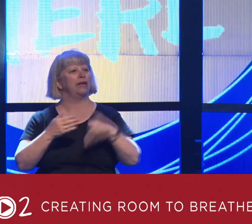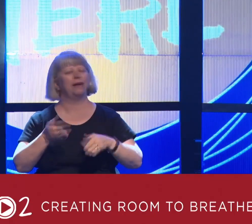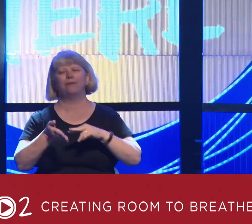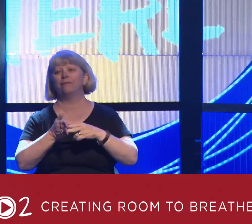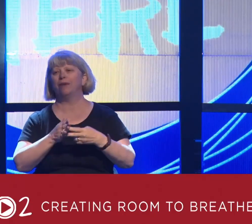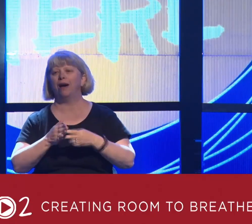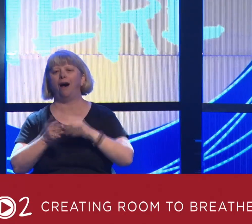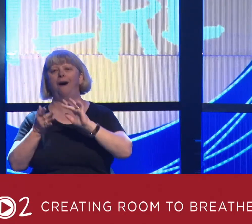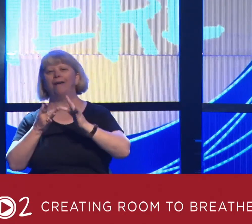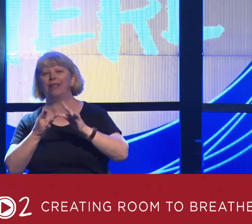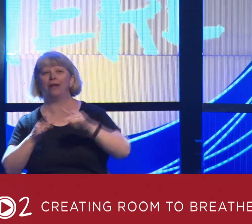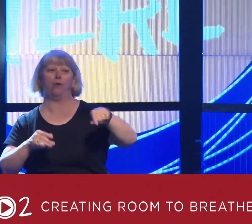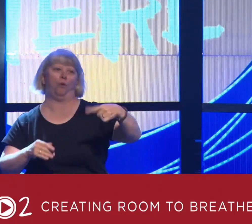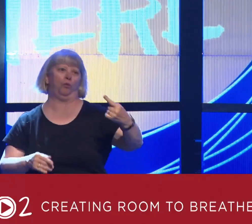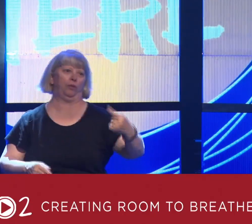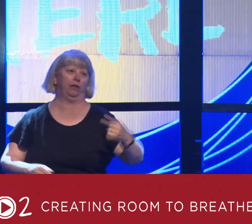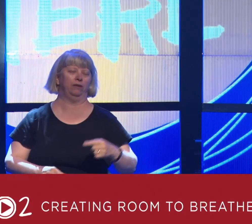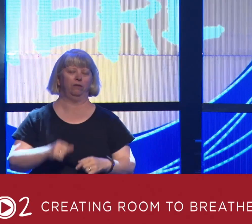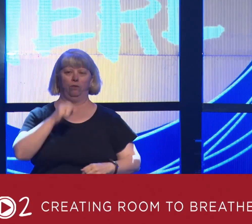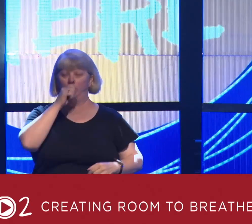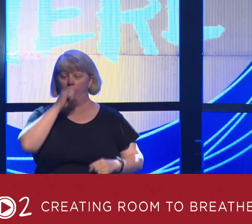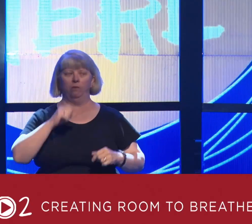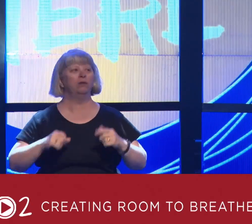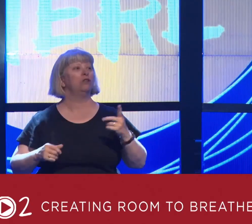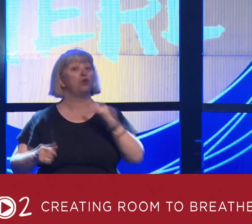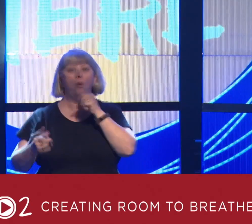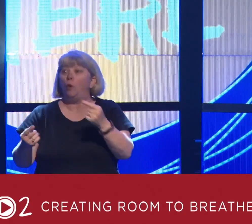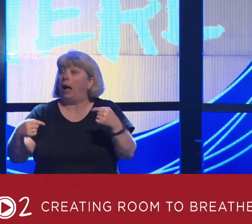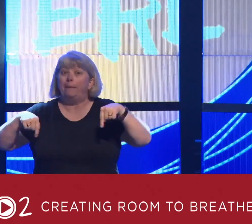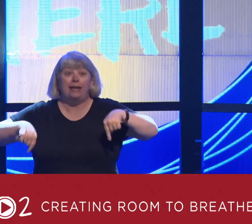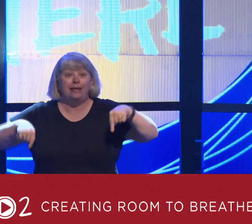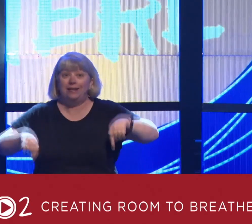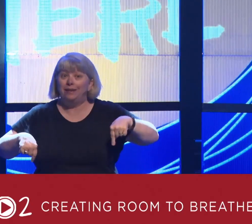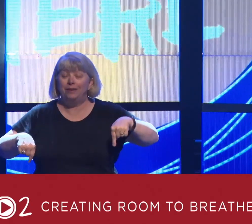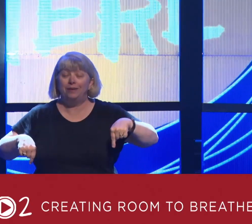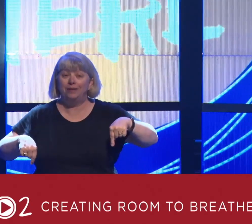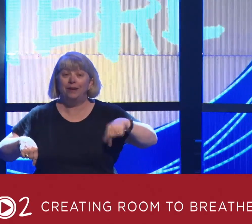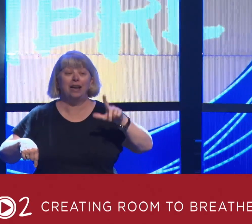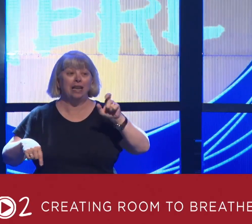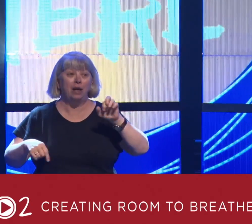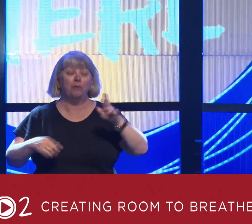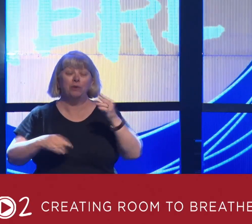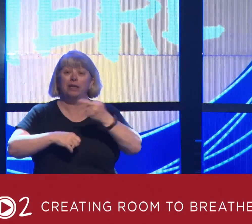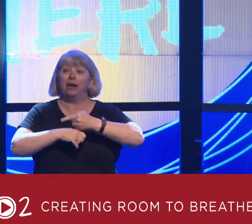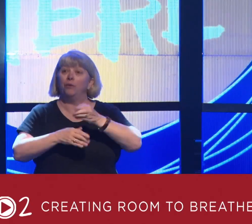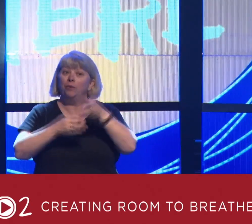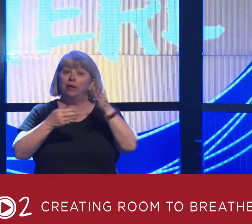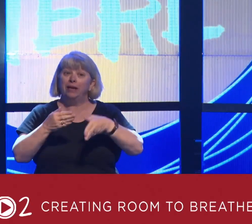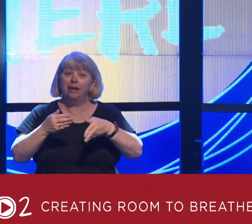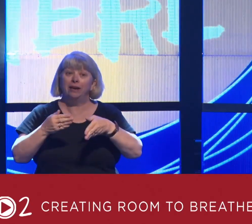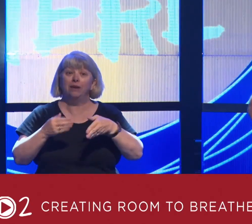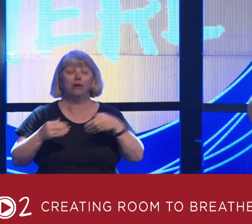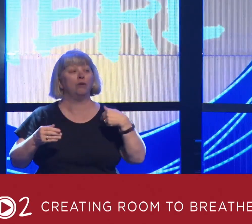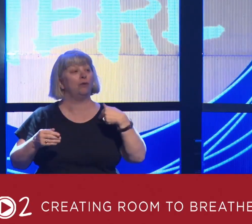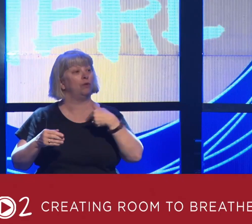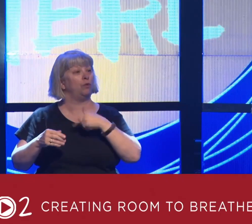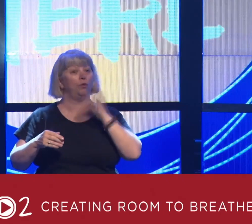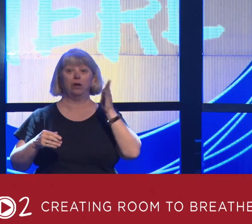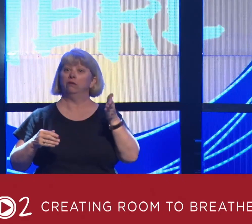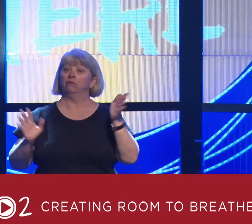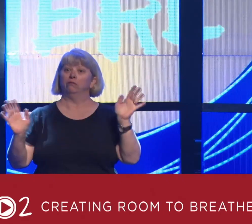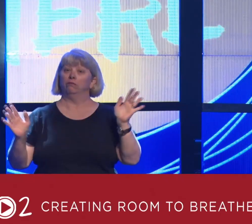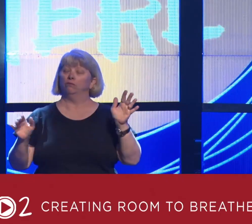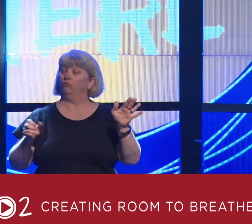means online only. All right, so don't come here on Labor Day weekend. It's